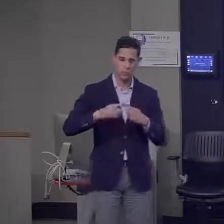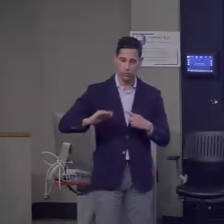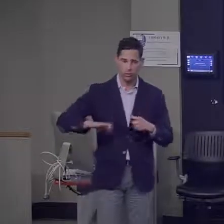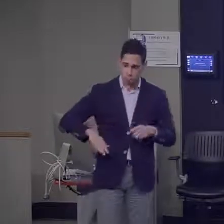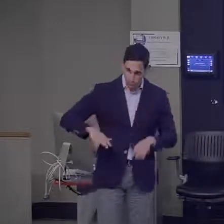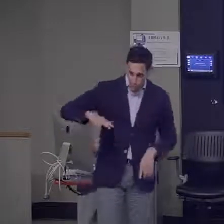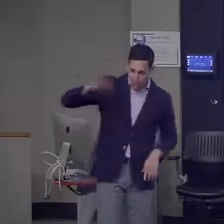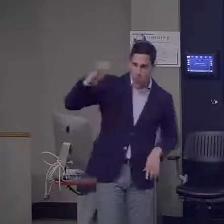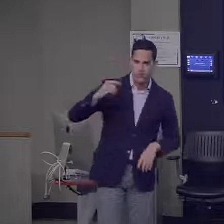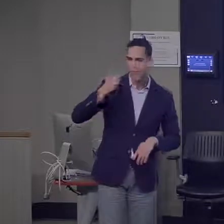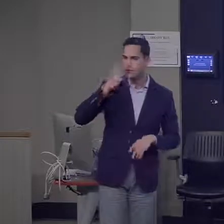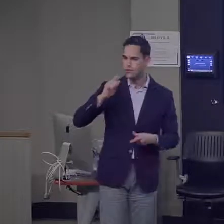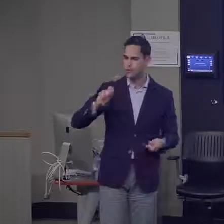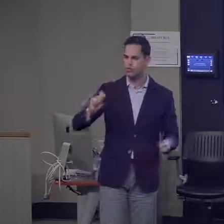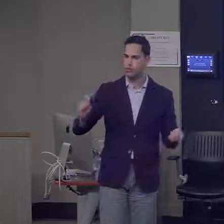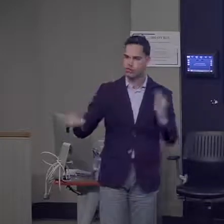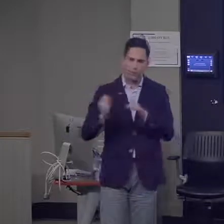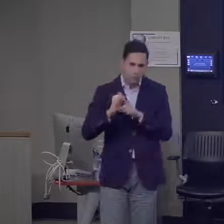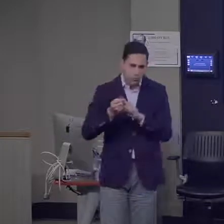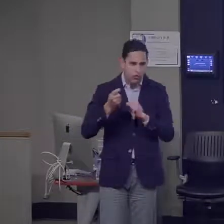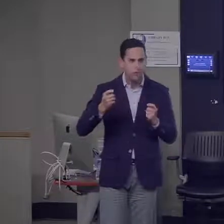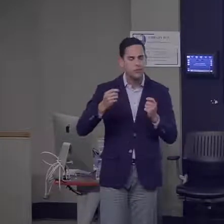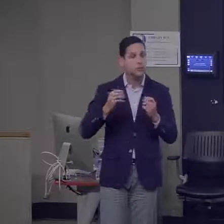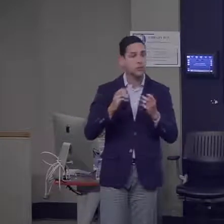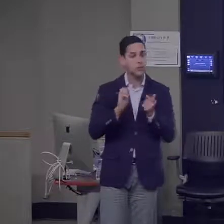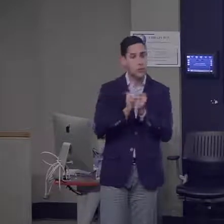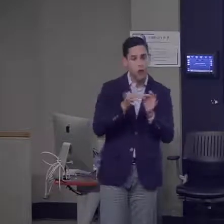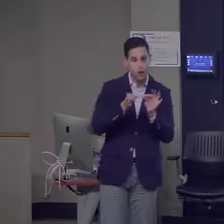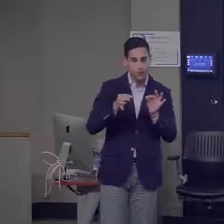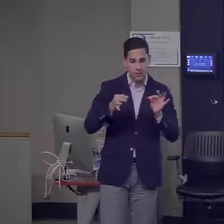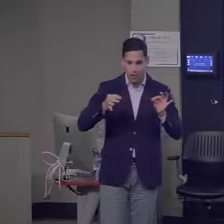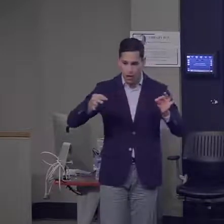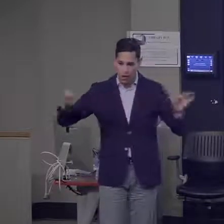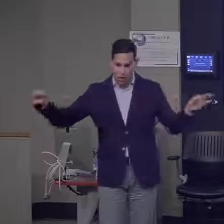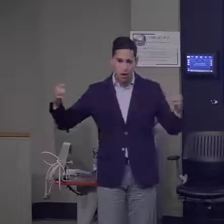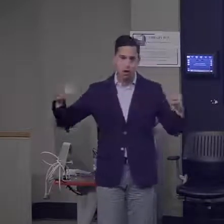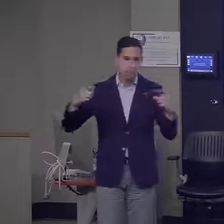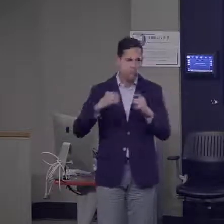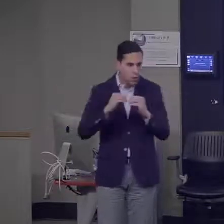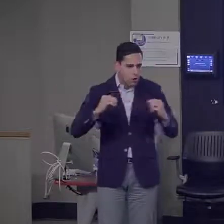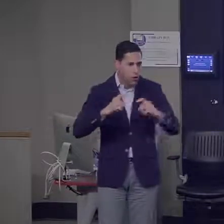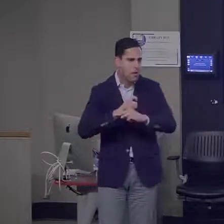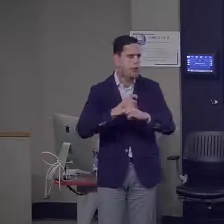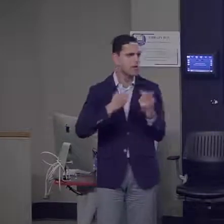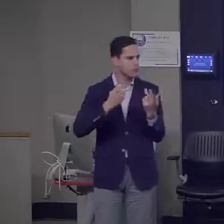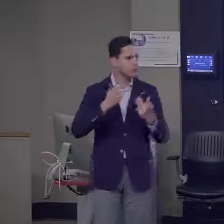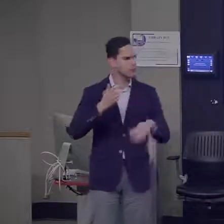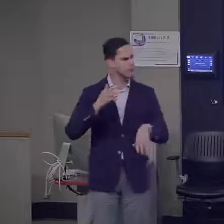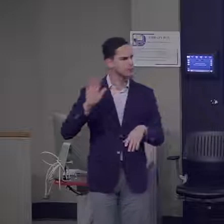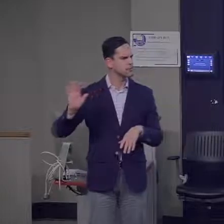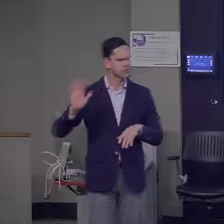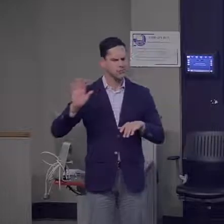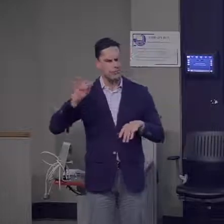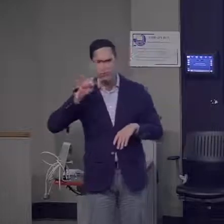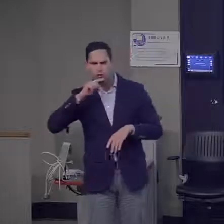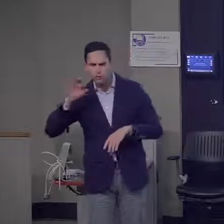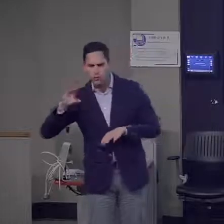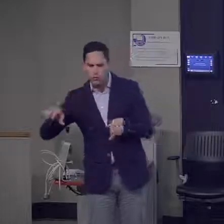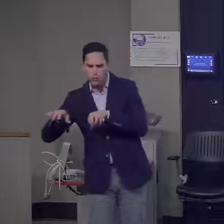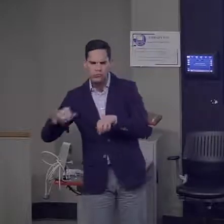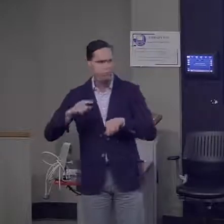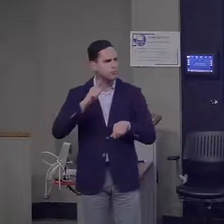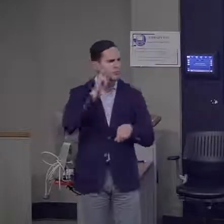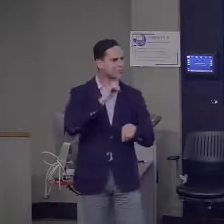time, increasing the complexity of their utterances. Deaf parents do that, signing deaf parents do that too. So